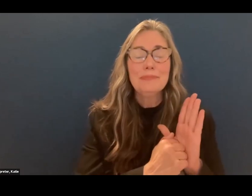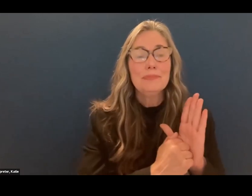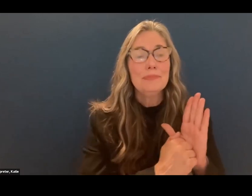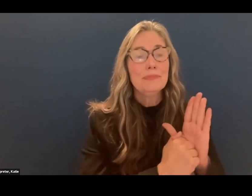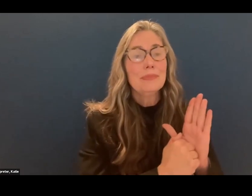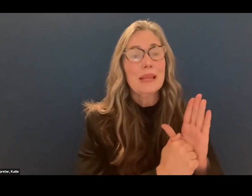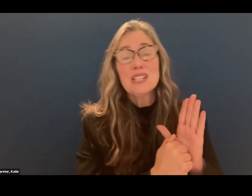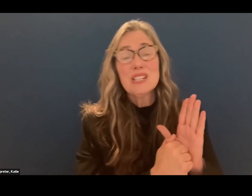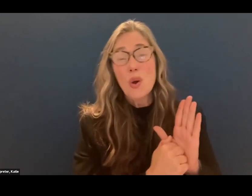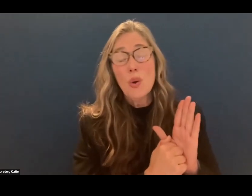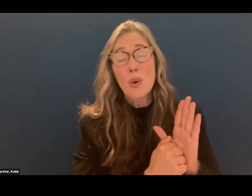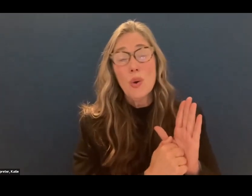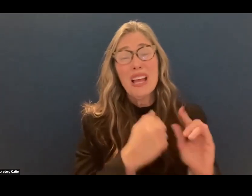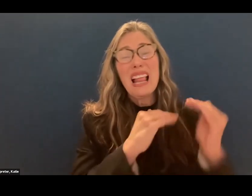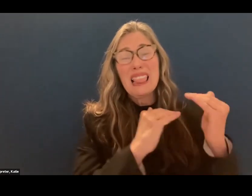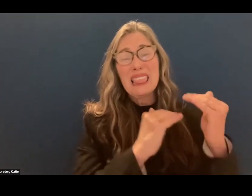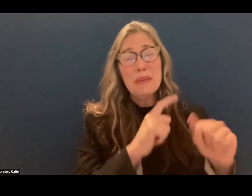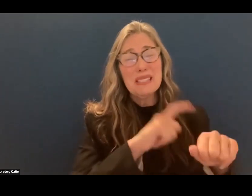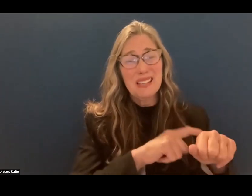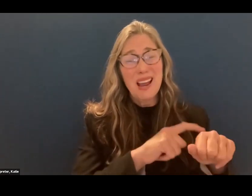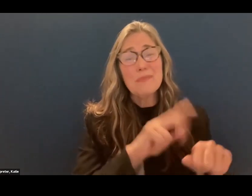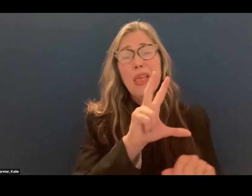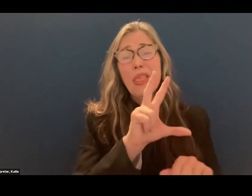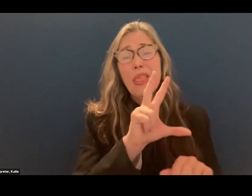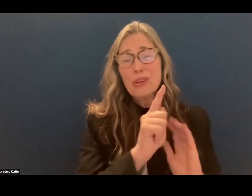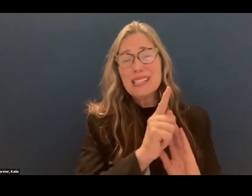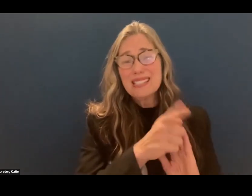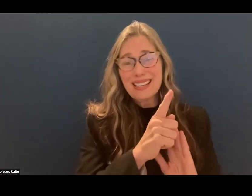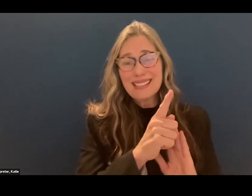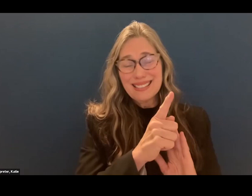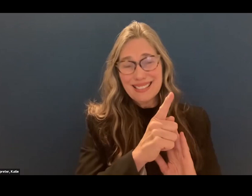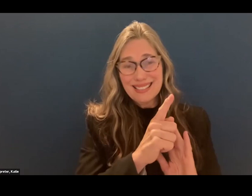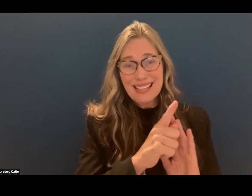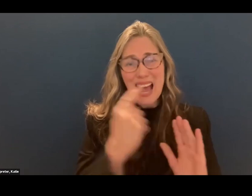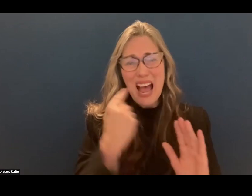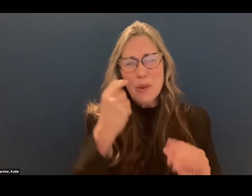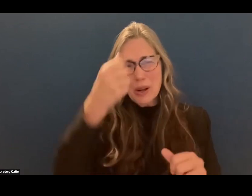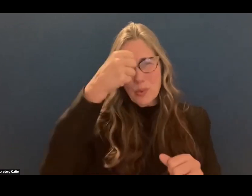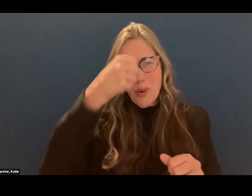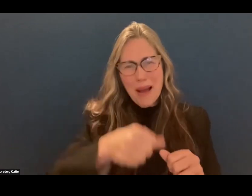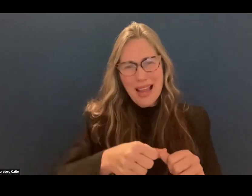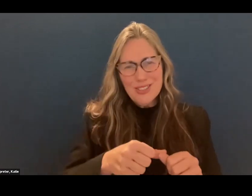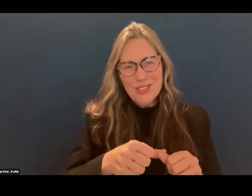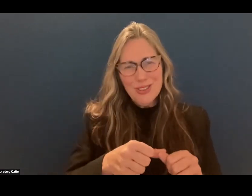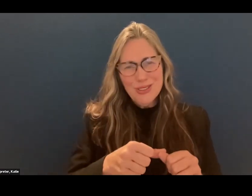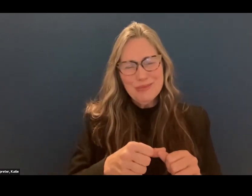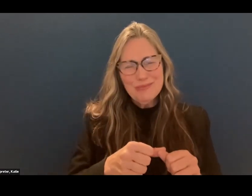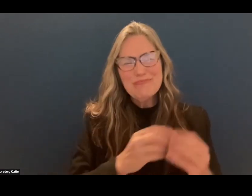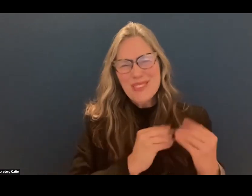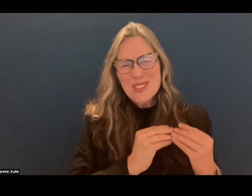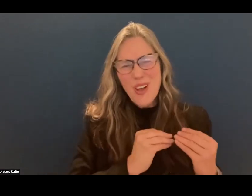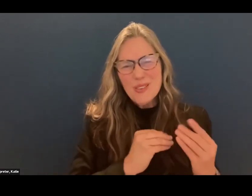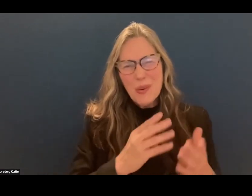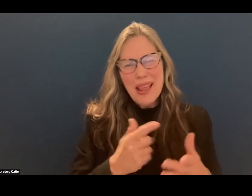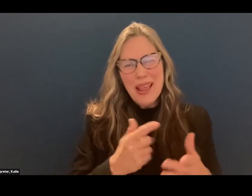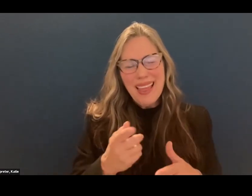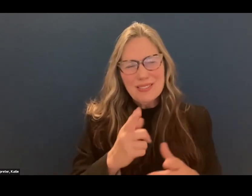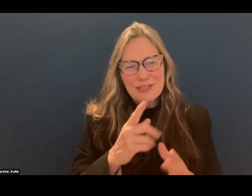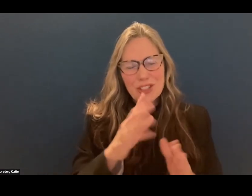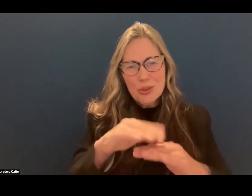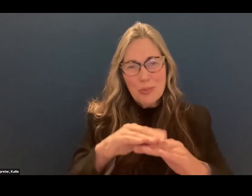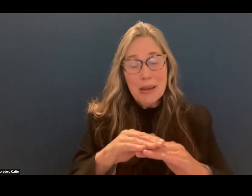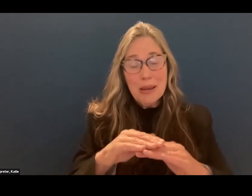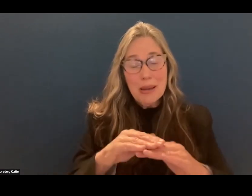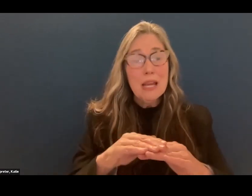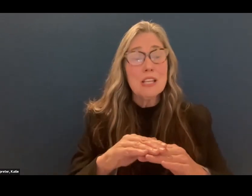30 seconds, I'll just give you a friendly reminder that your time is almost up. And we will start with